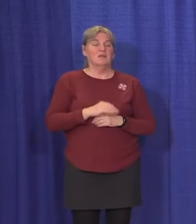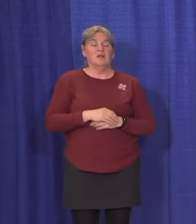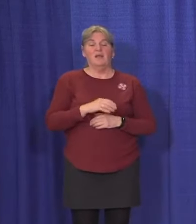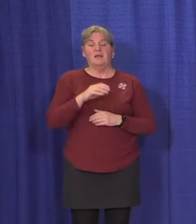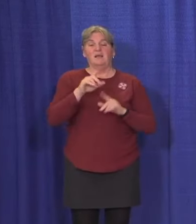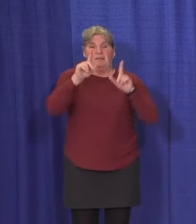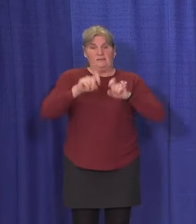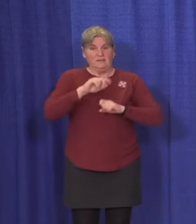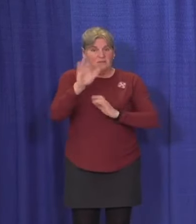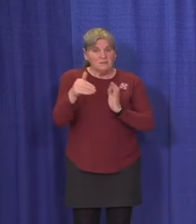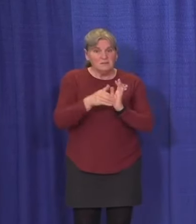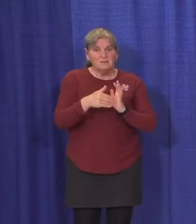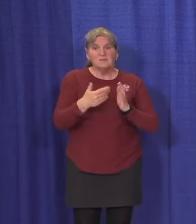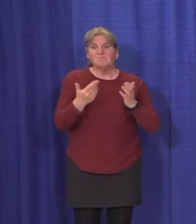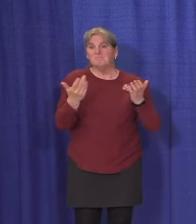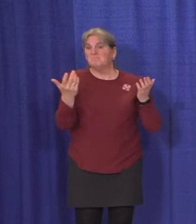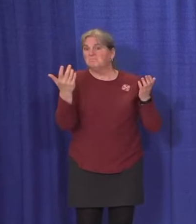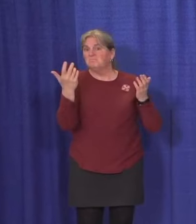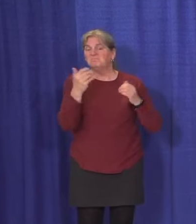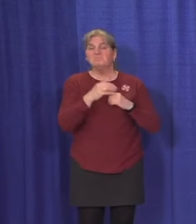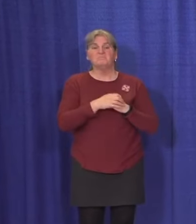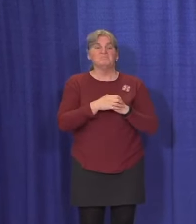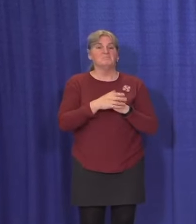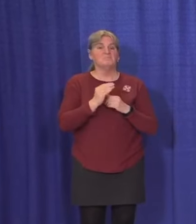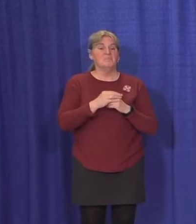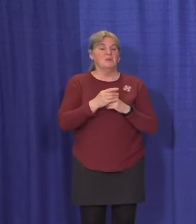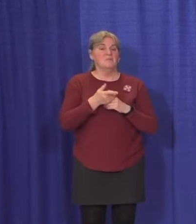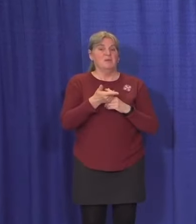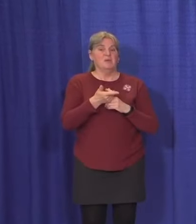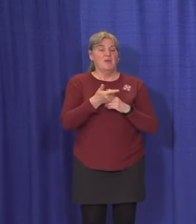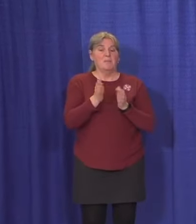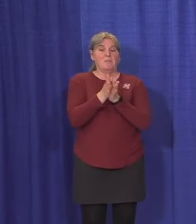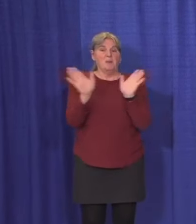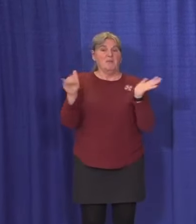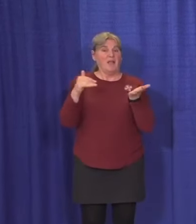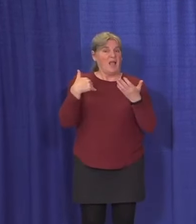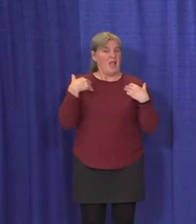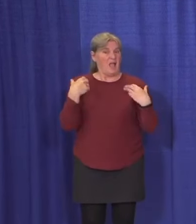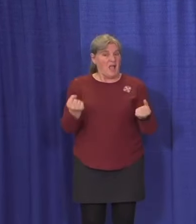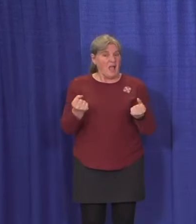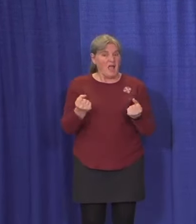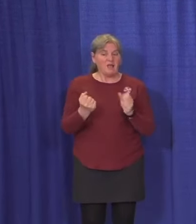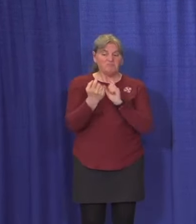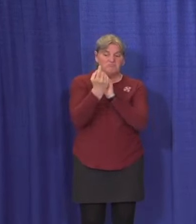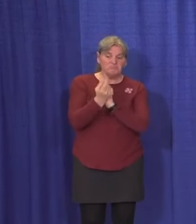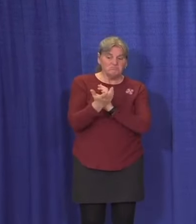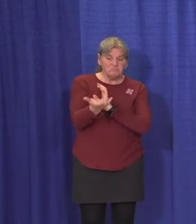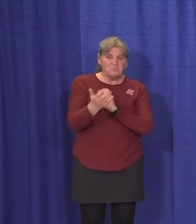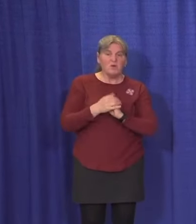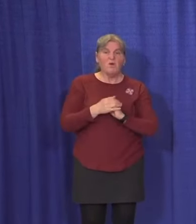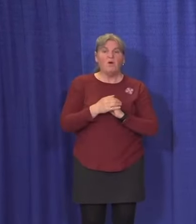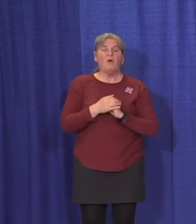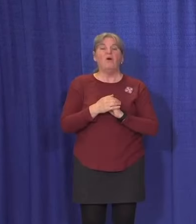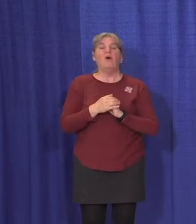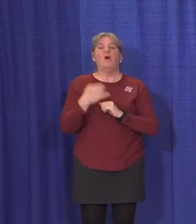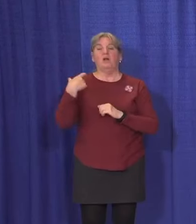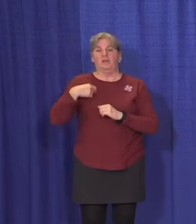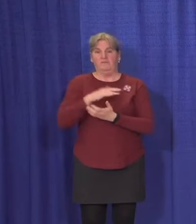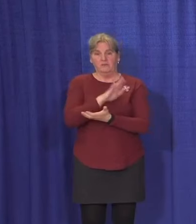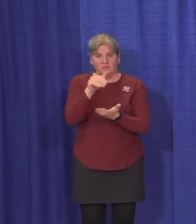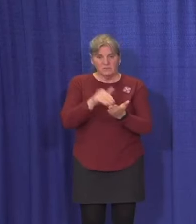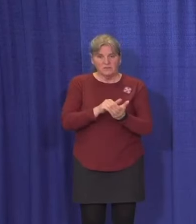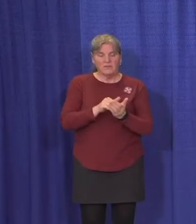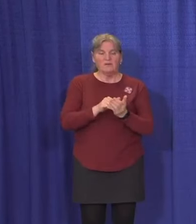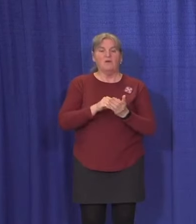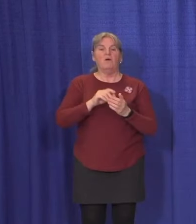testing and assessment center, whether in the front line of public health, or in the convention center, or the mobile teams, or in